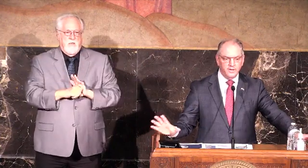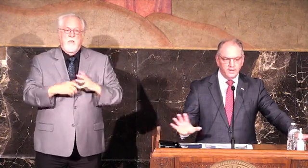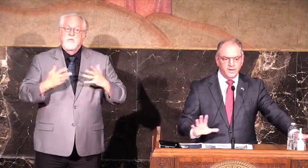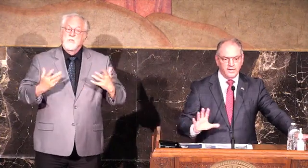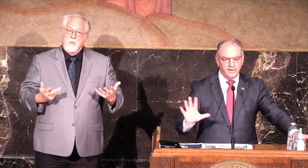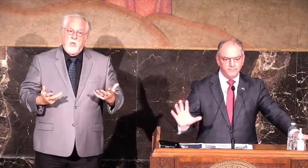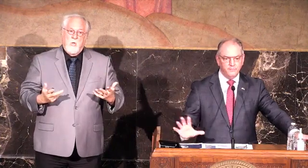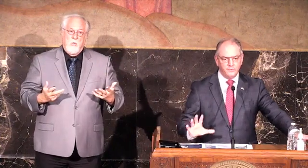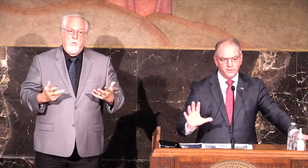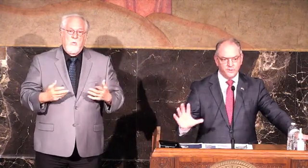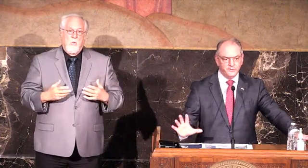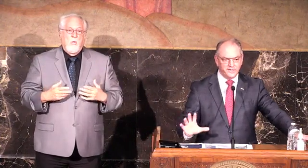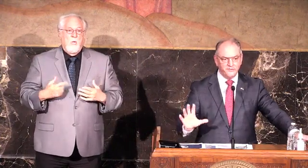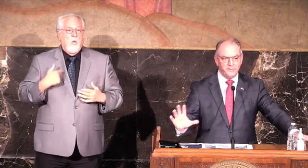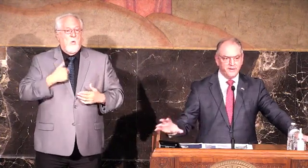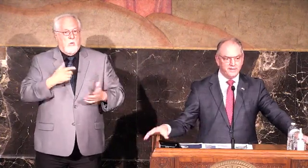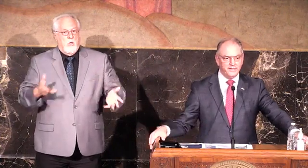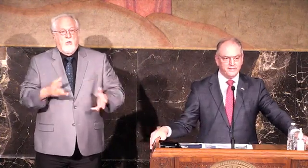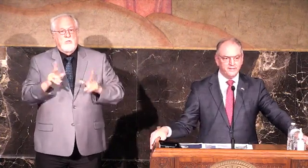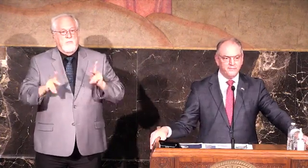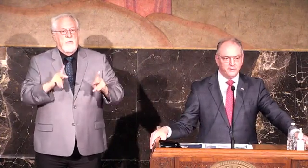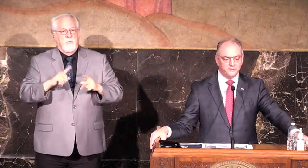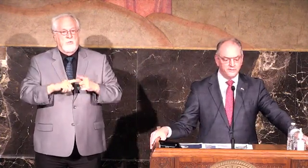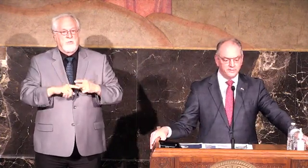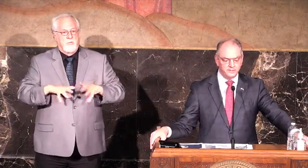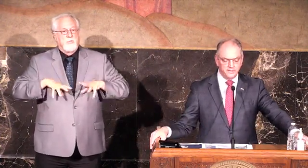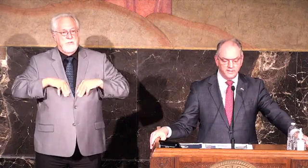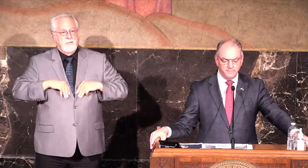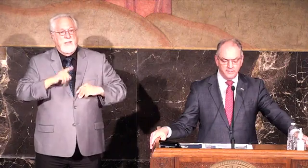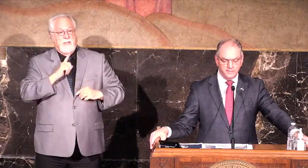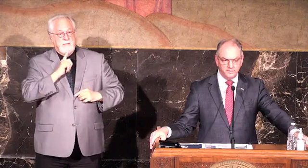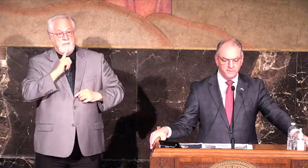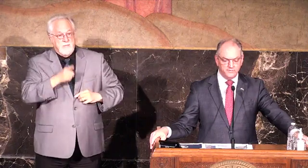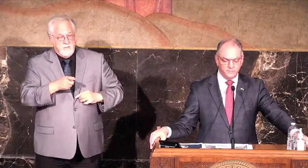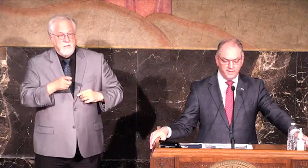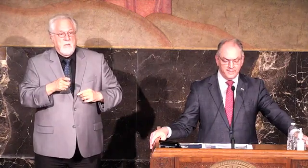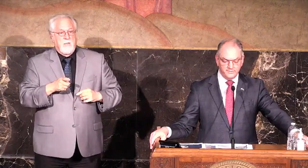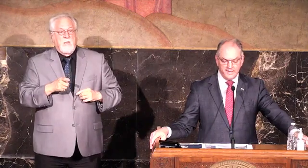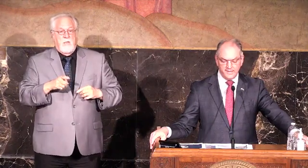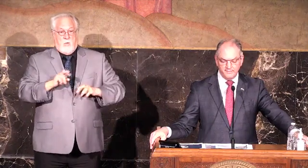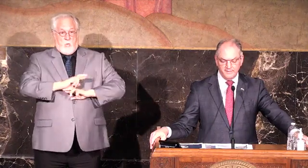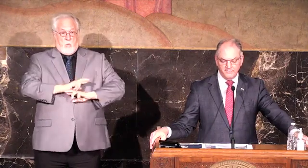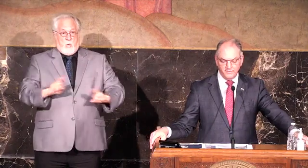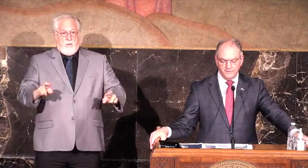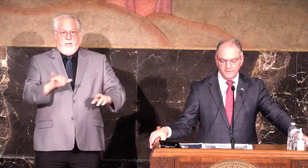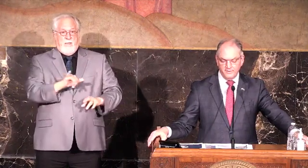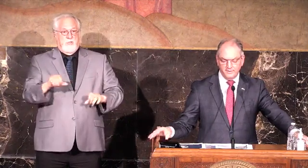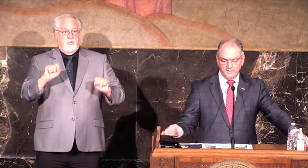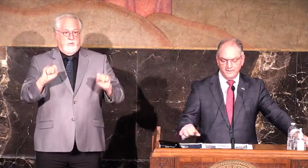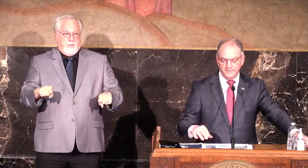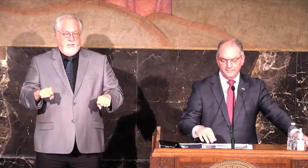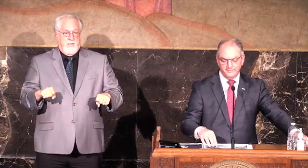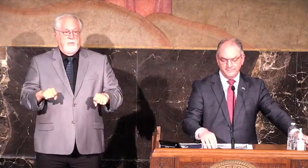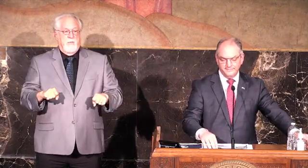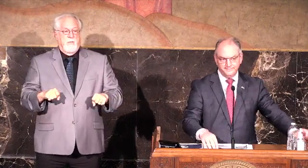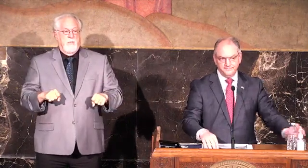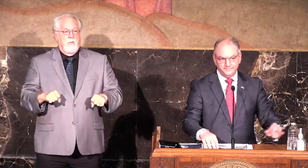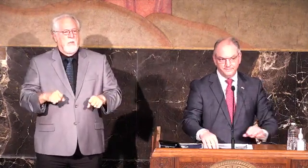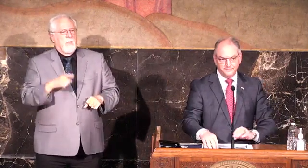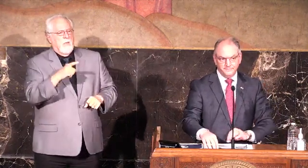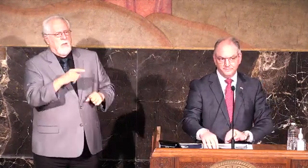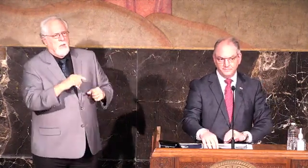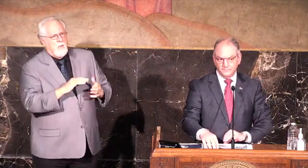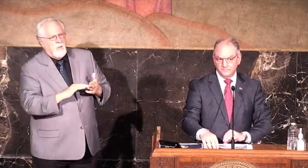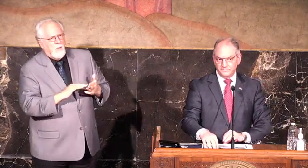So we're encouraging everybody to take this very serious, be as ready as they can be for it. Excuse me,